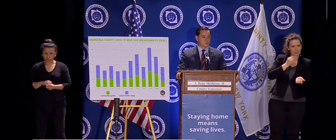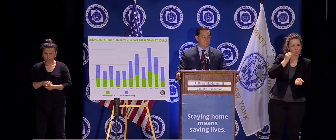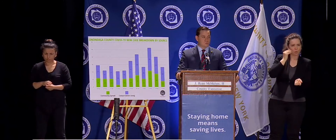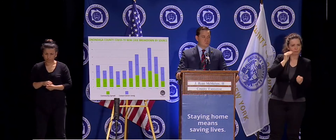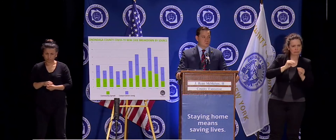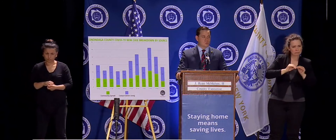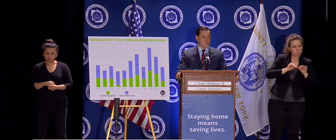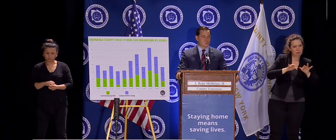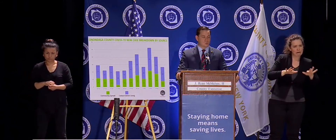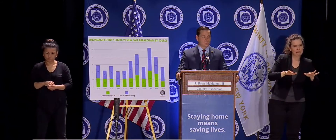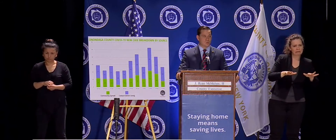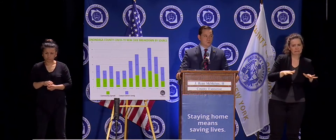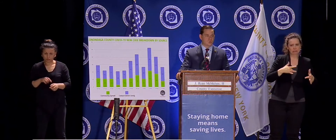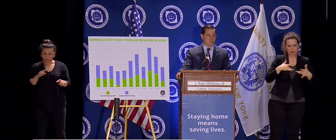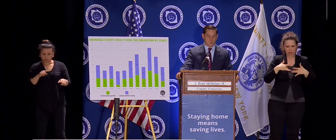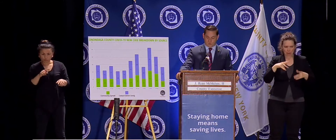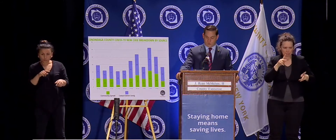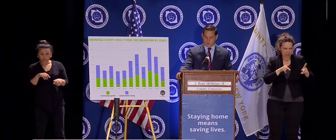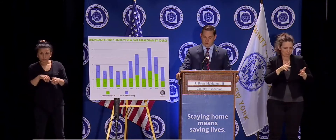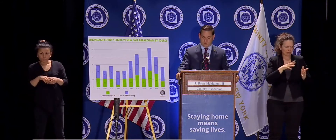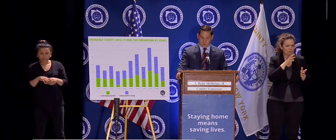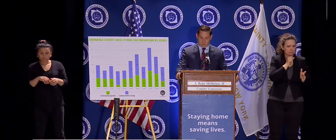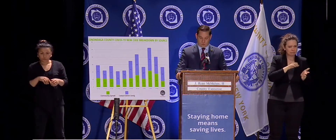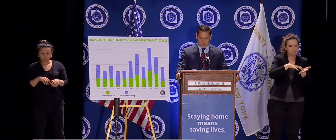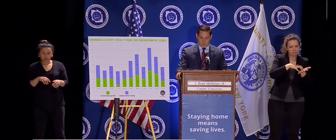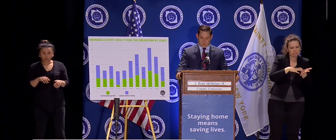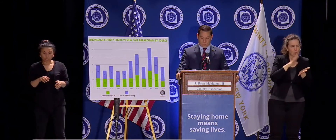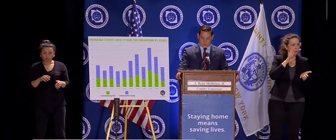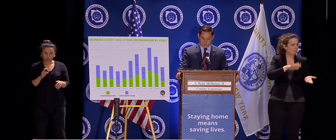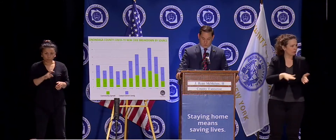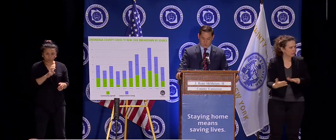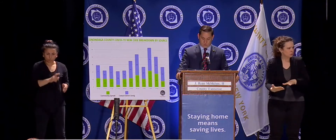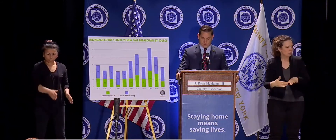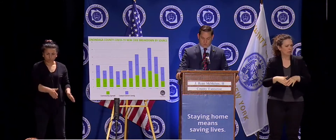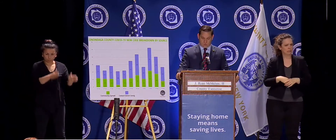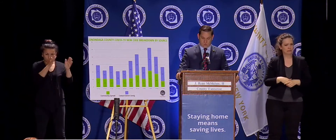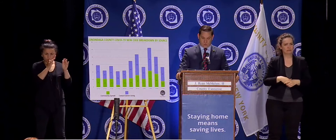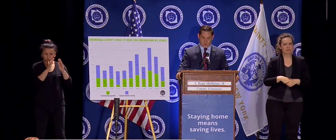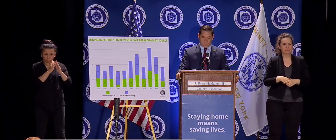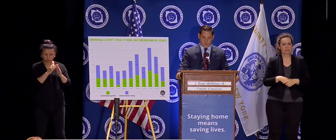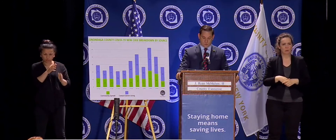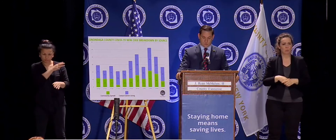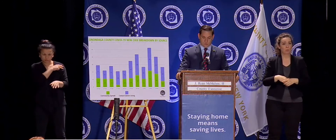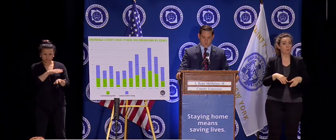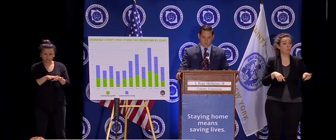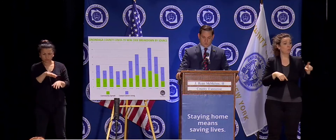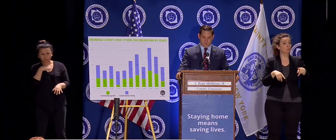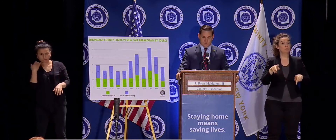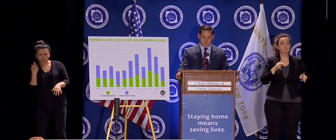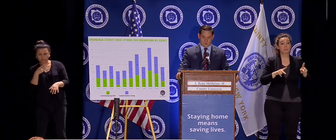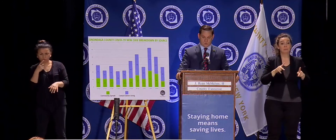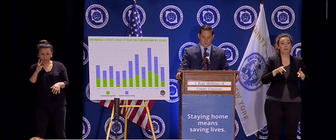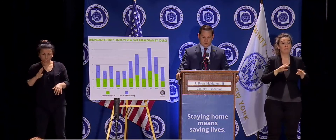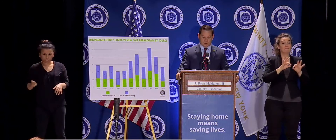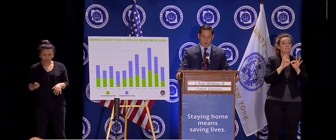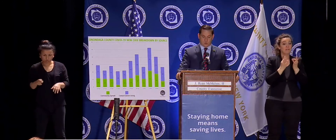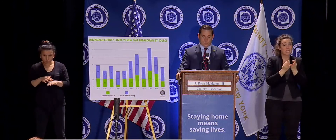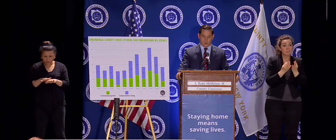forward. I guess for all the people out there who have loved ones in nursing homes, what are you looking